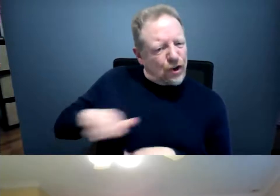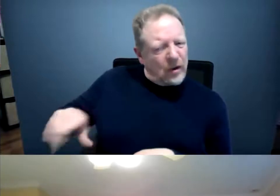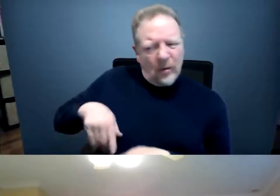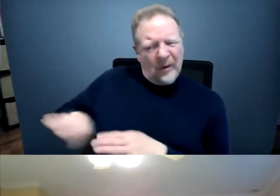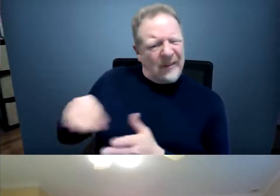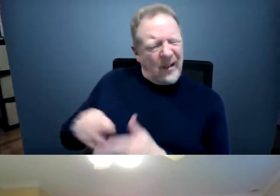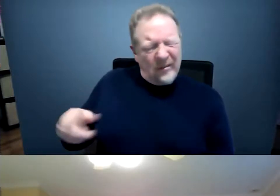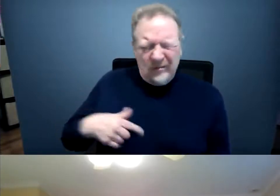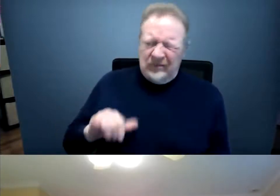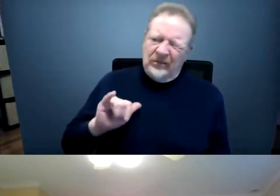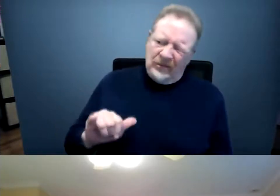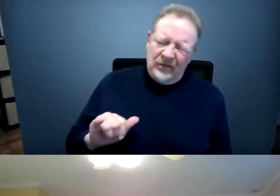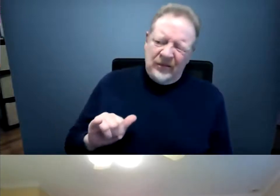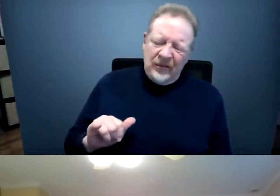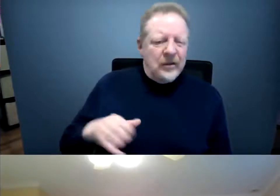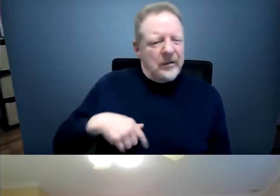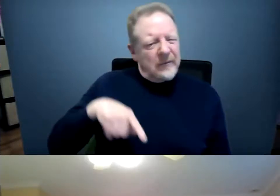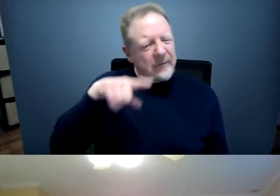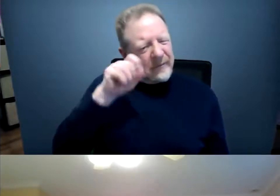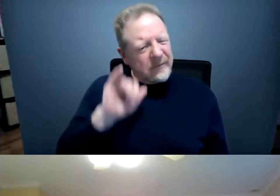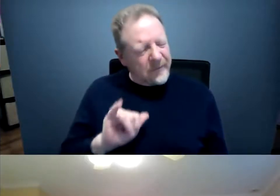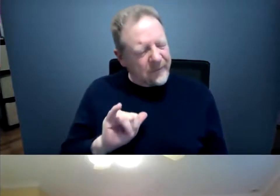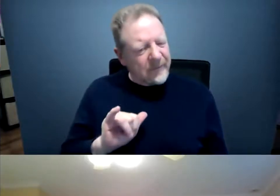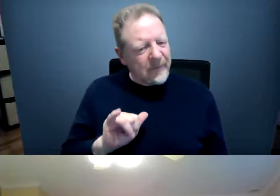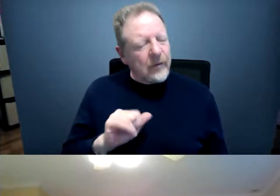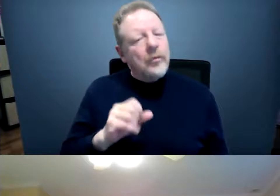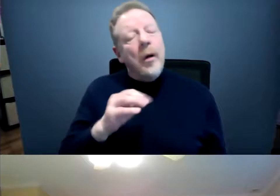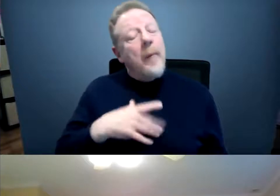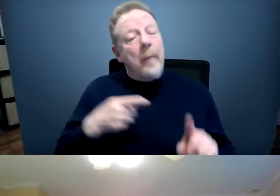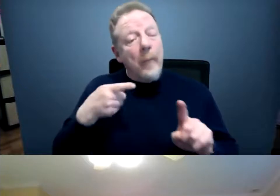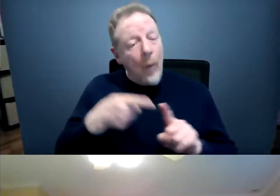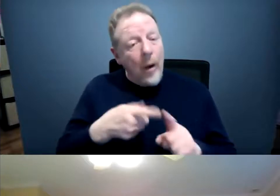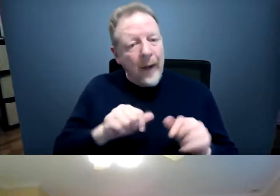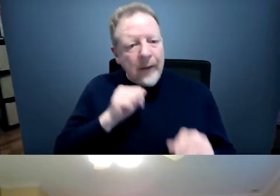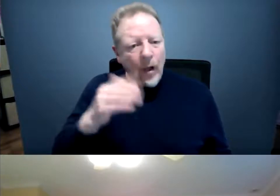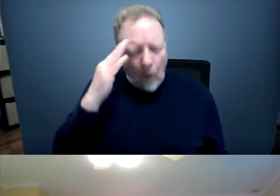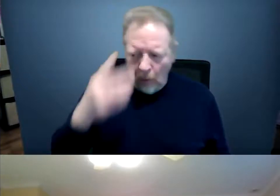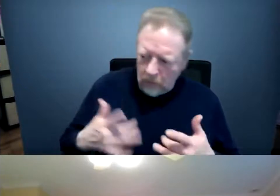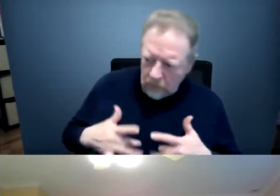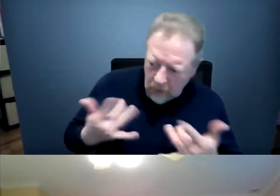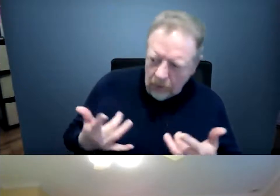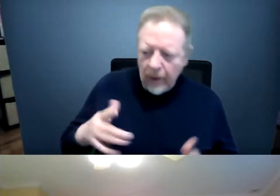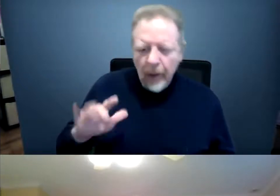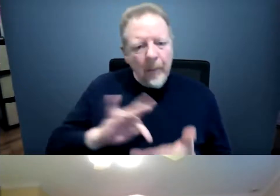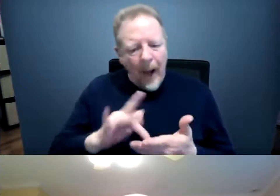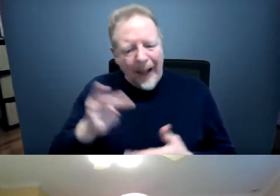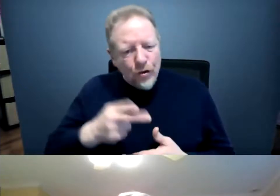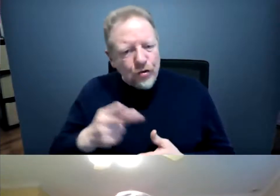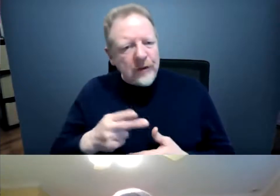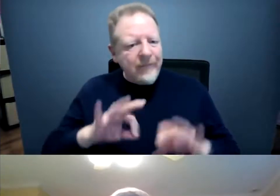And so the point about not knowing your medical history was never dawned on me. So that was